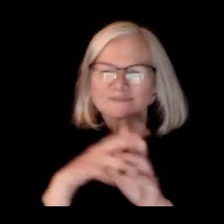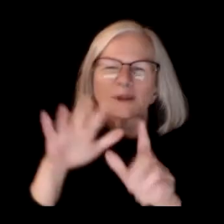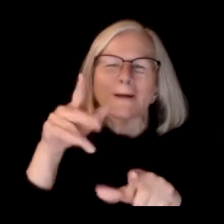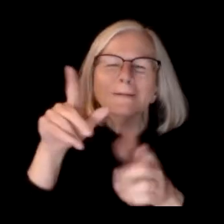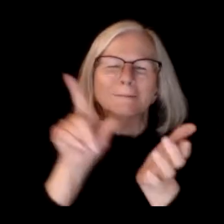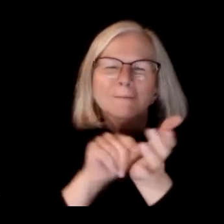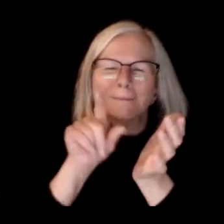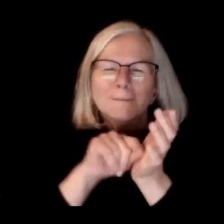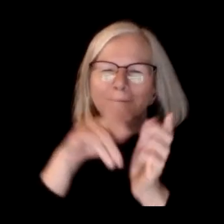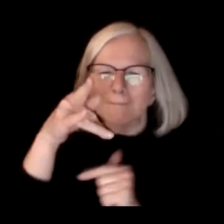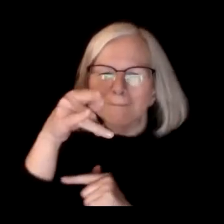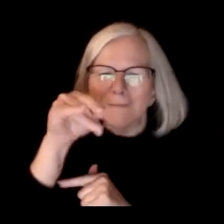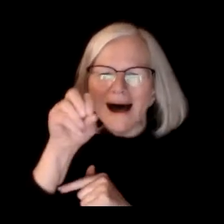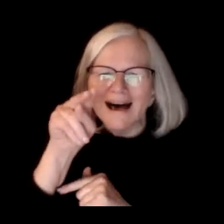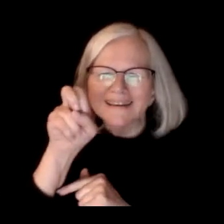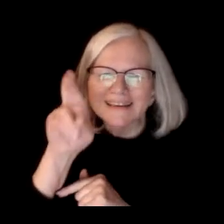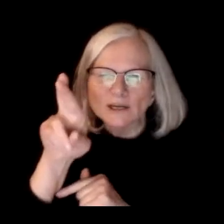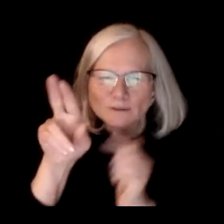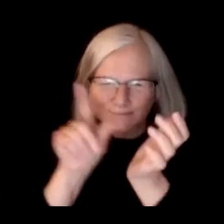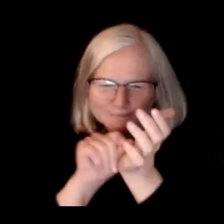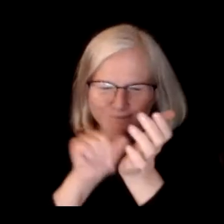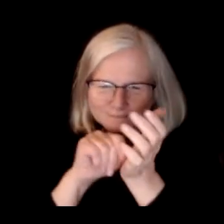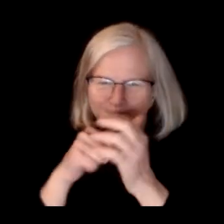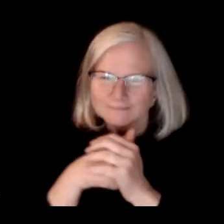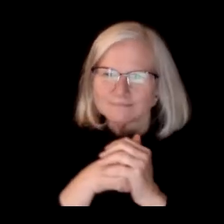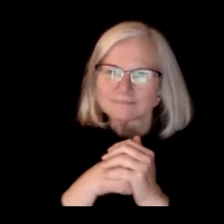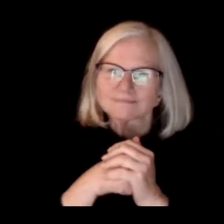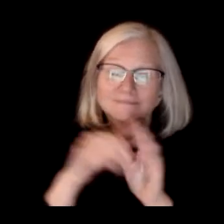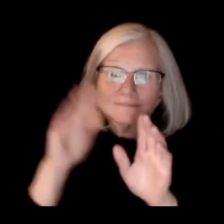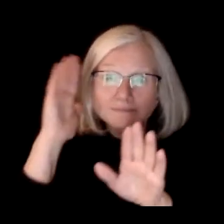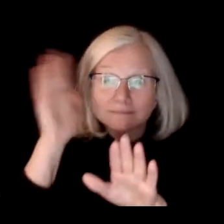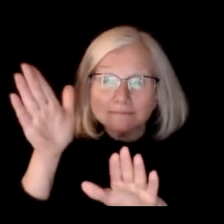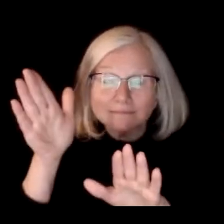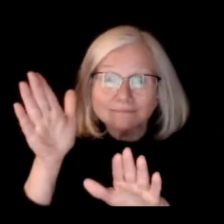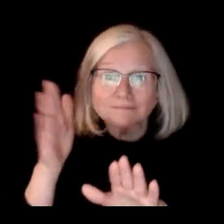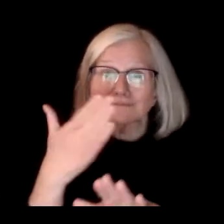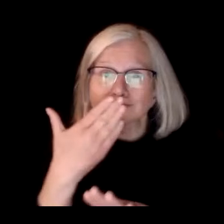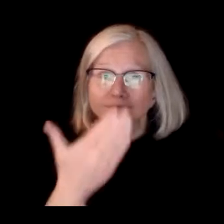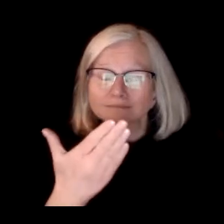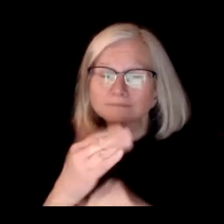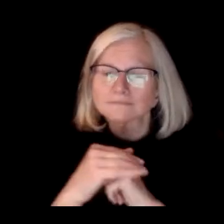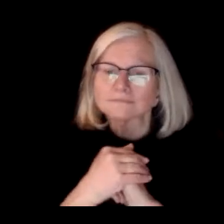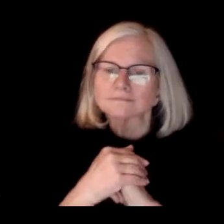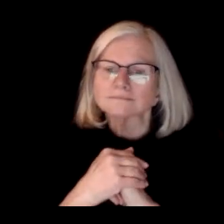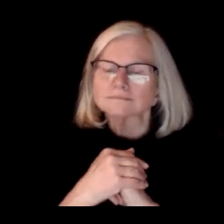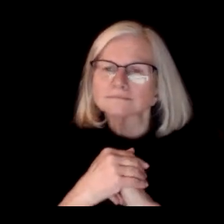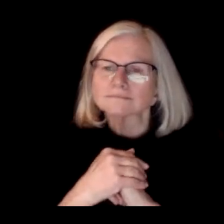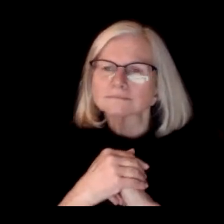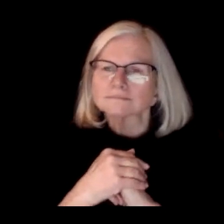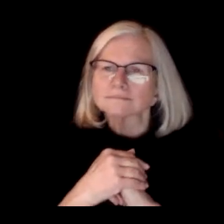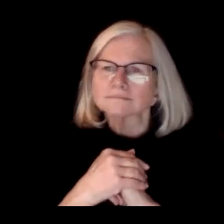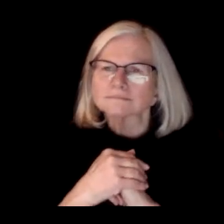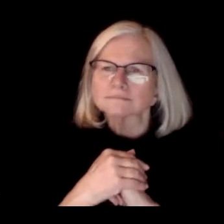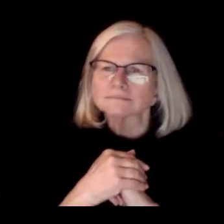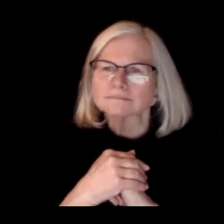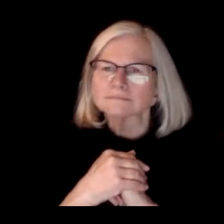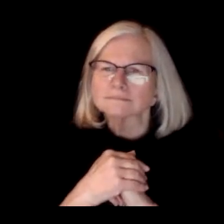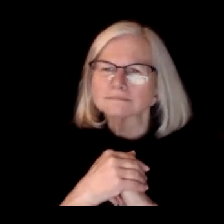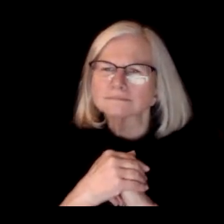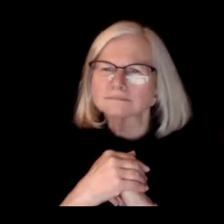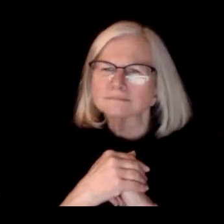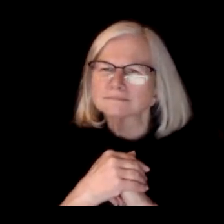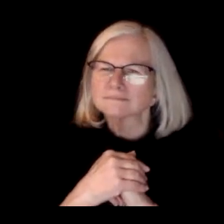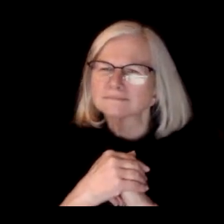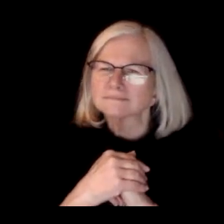question. Thank you. What is the response to those individuals in the healthcare field who